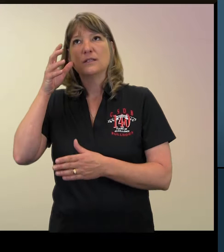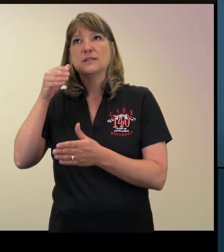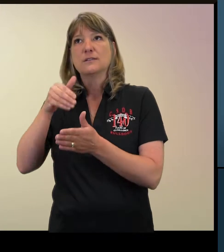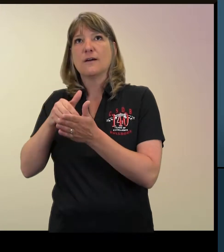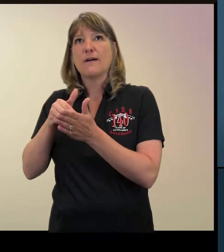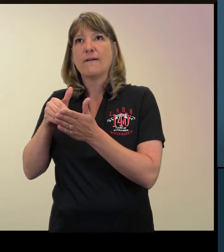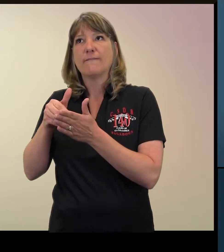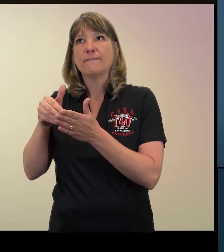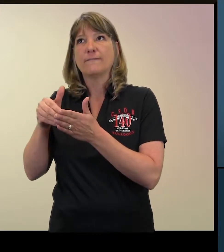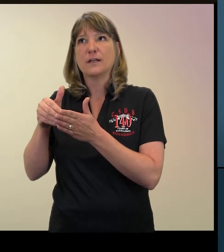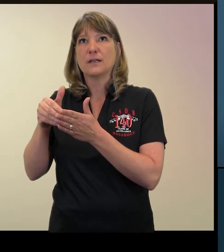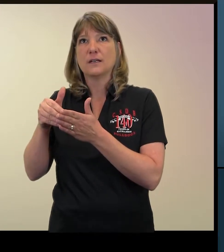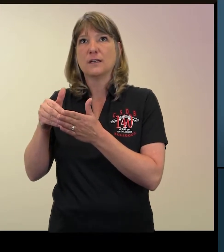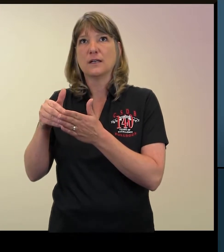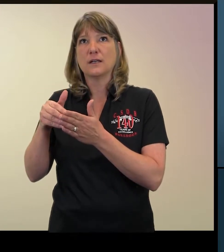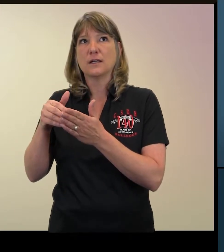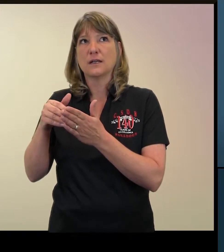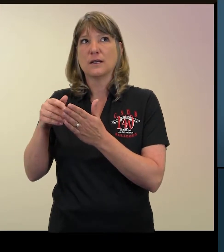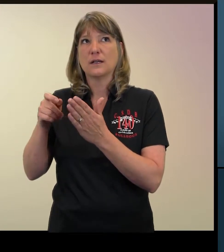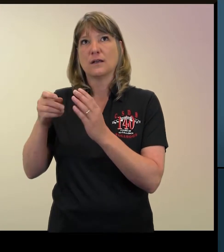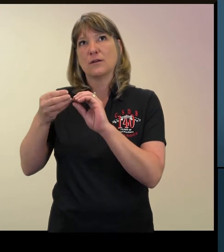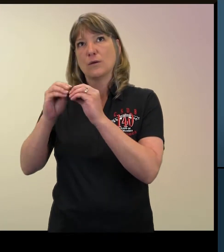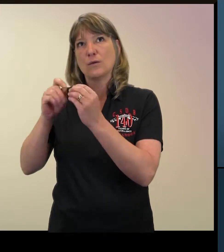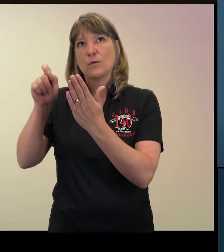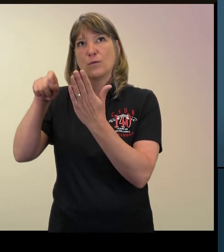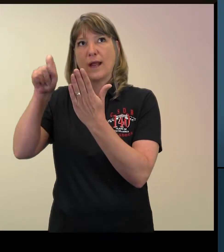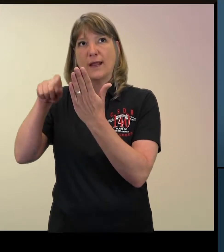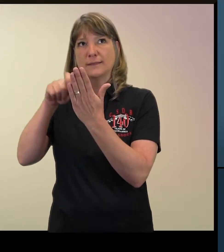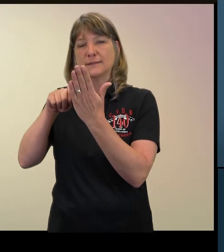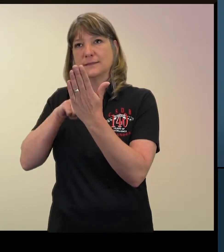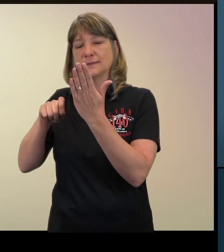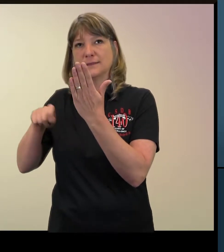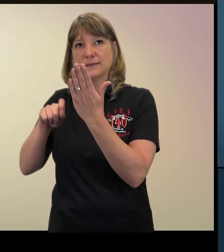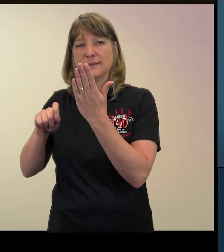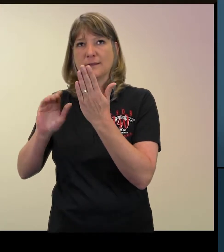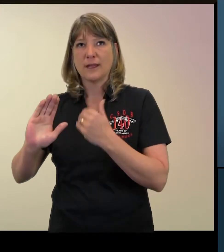parents often rate their